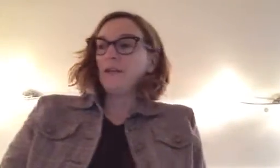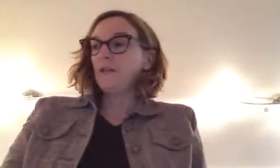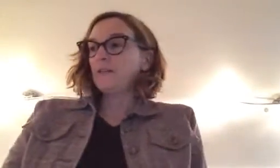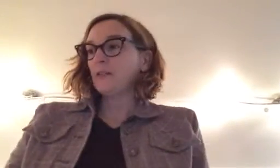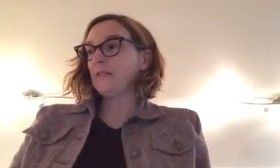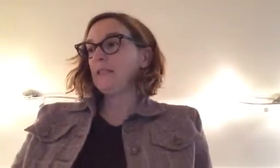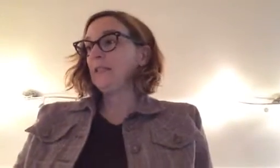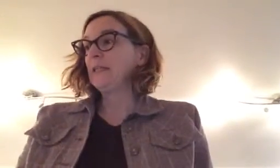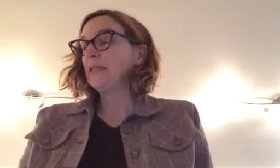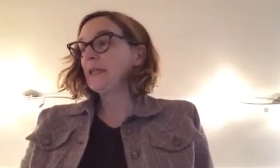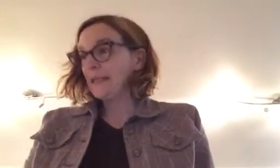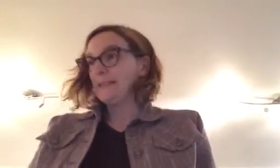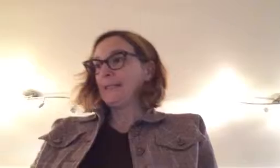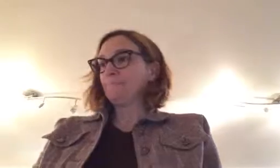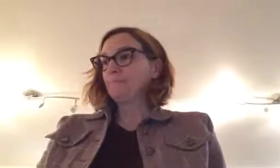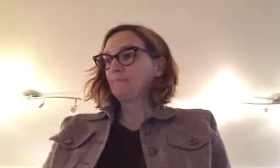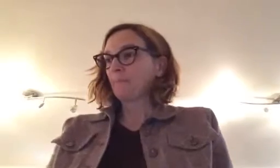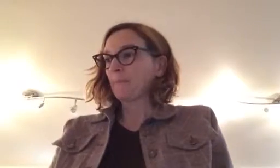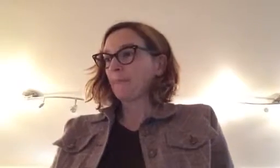in 1790.